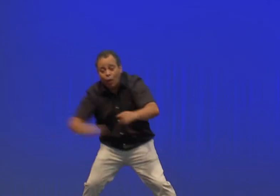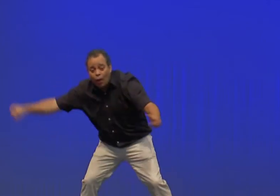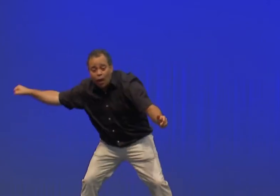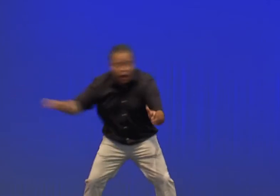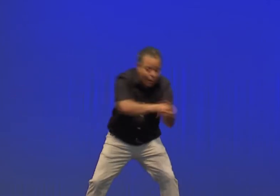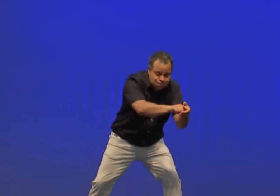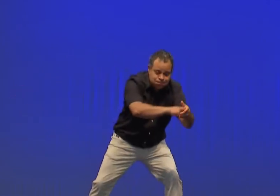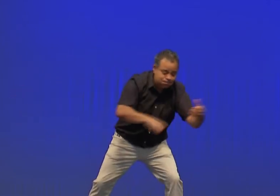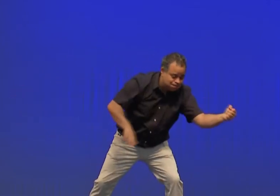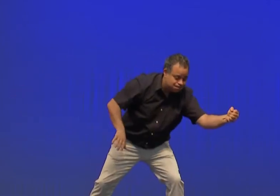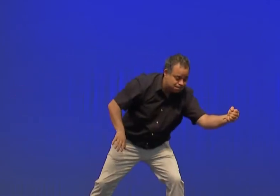Rewind.